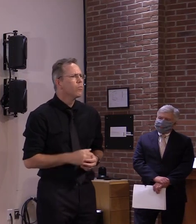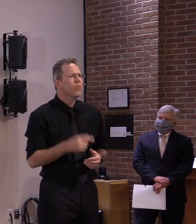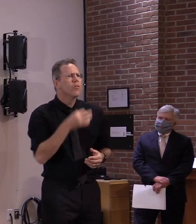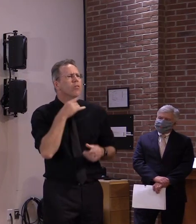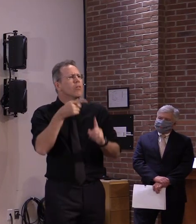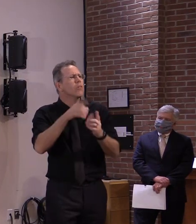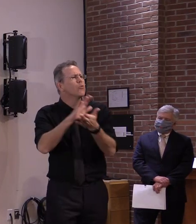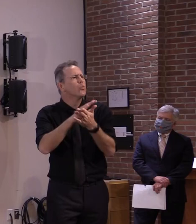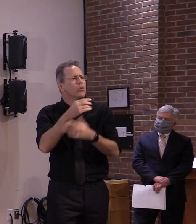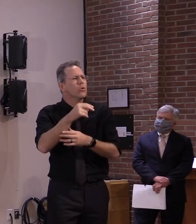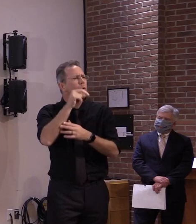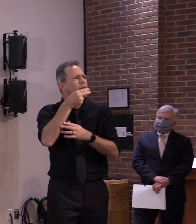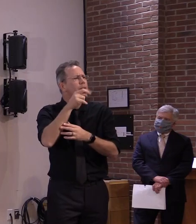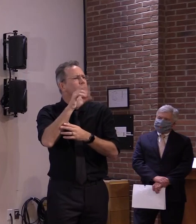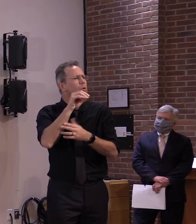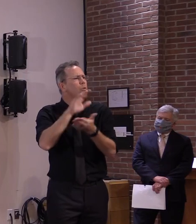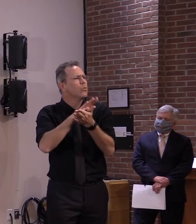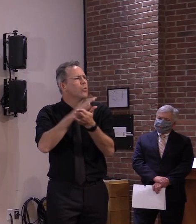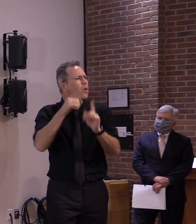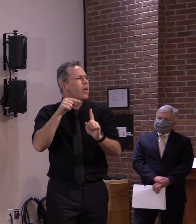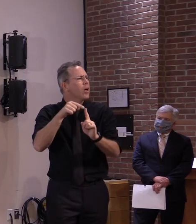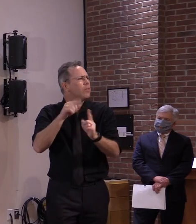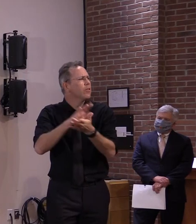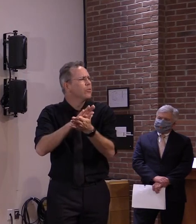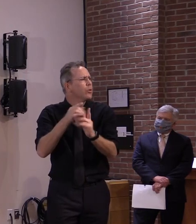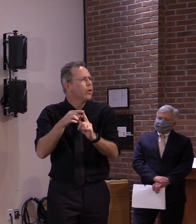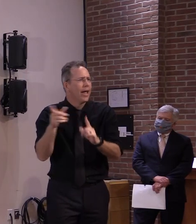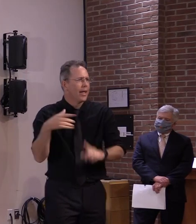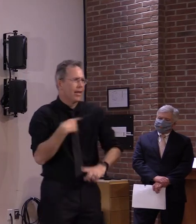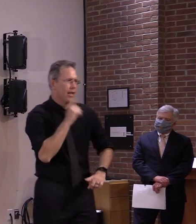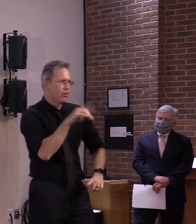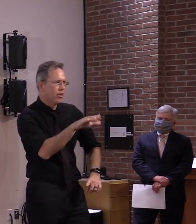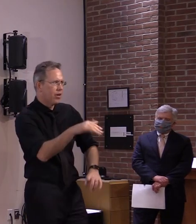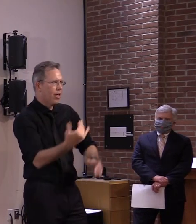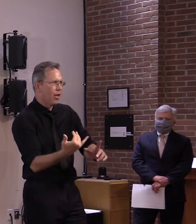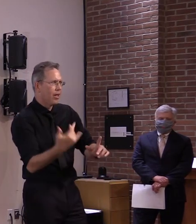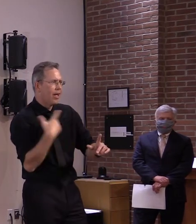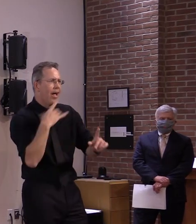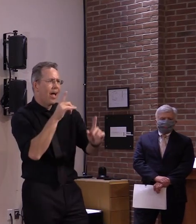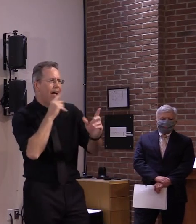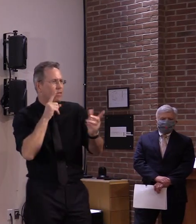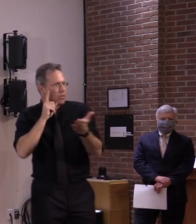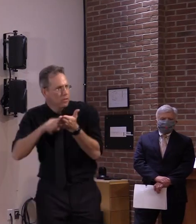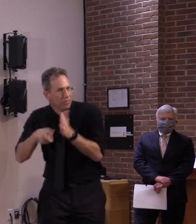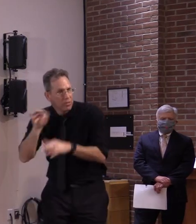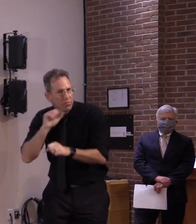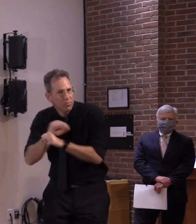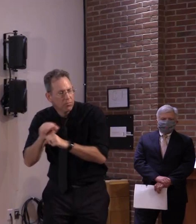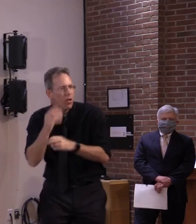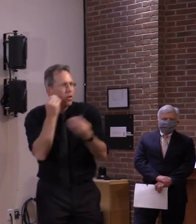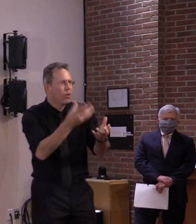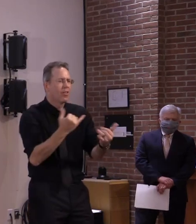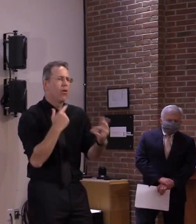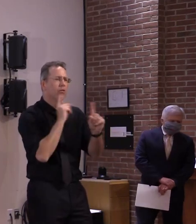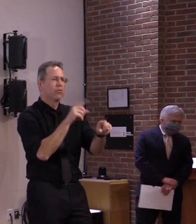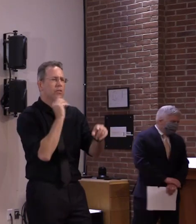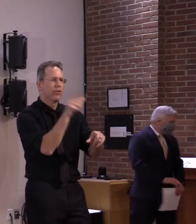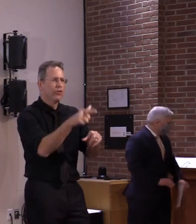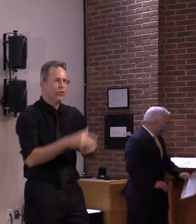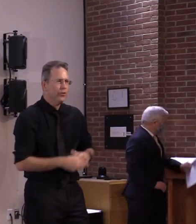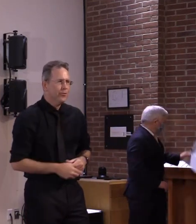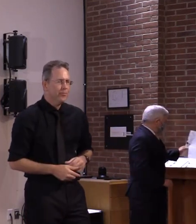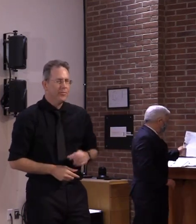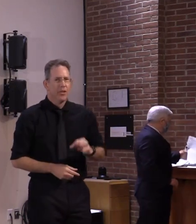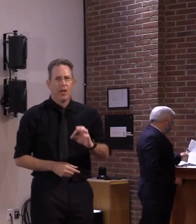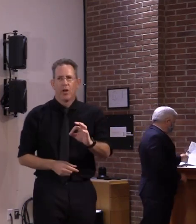I don't have that on the tip of my fingers, so I'll have to get back to you with that. All right, moving to... Okay, thank you very much. Moving to Lisa